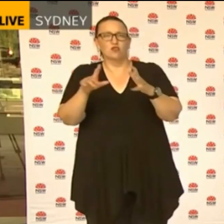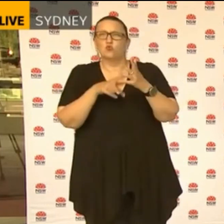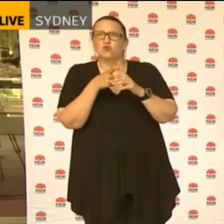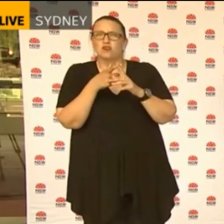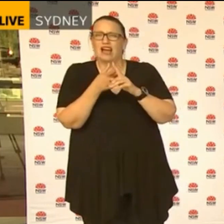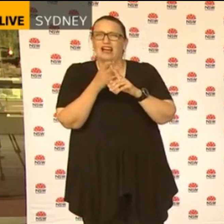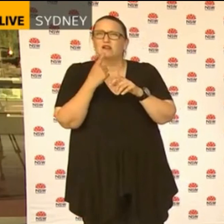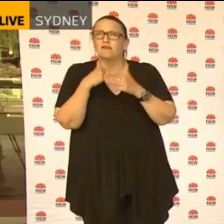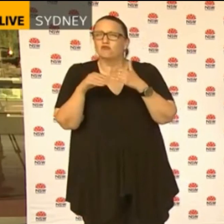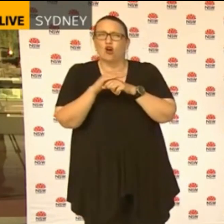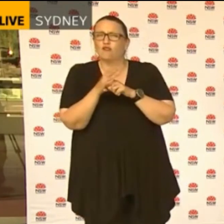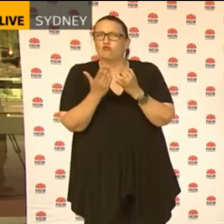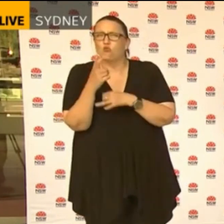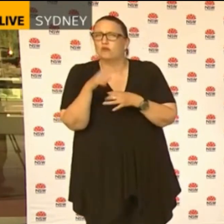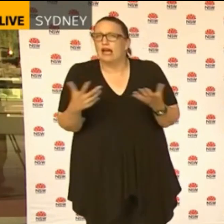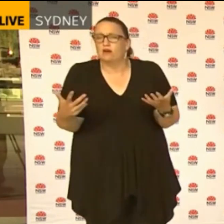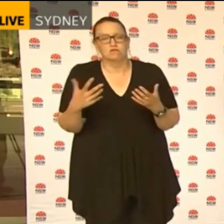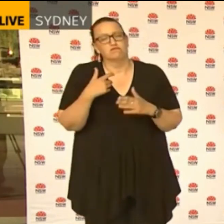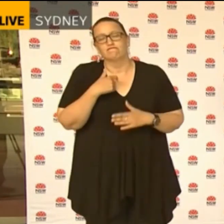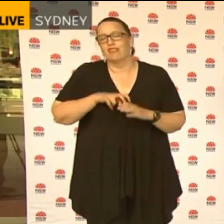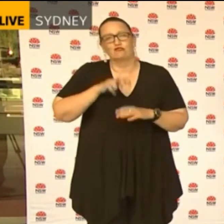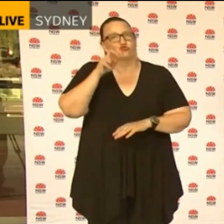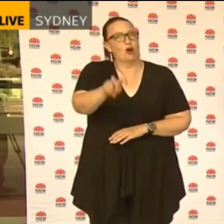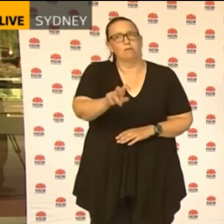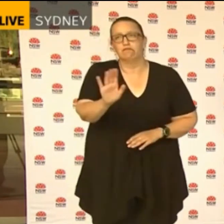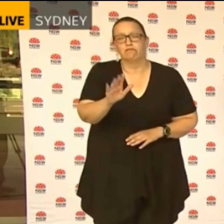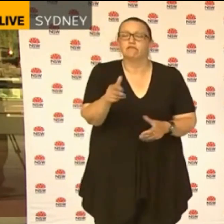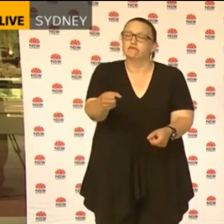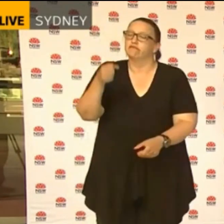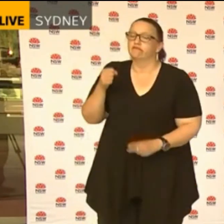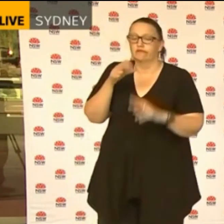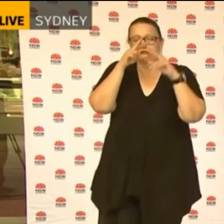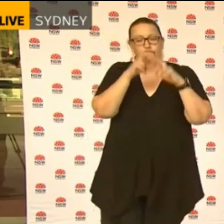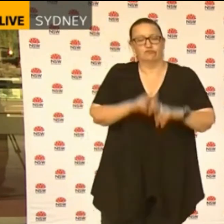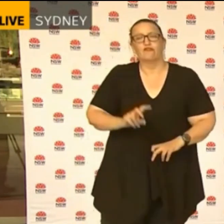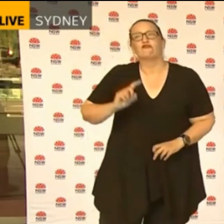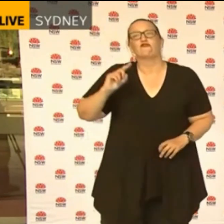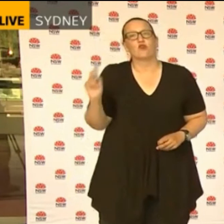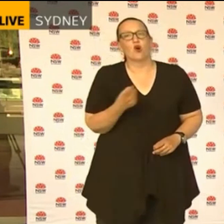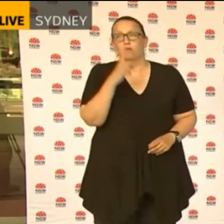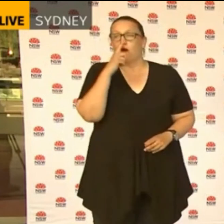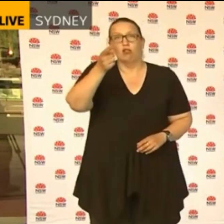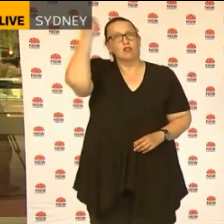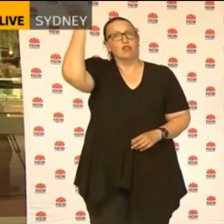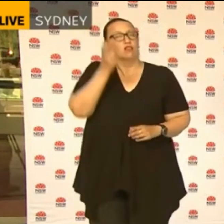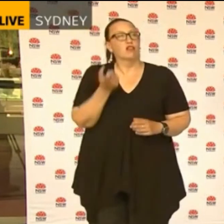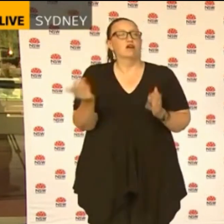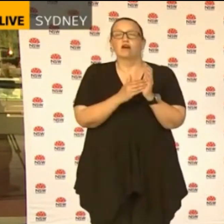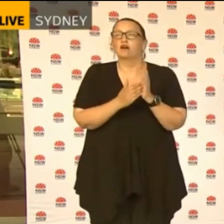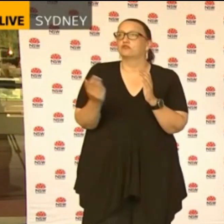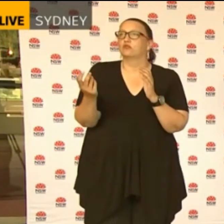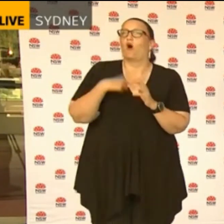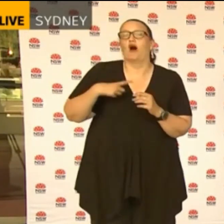briefed on the investigations, are doing a thorough investigation, and I think we shouldn't jump to conclusions. But I think